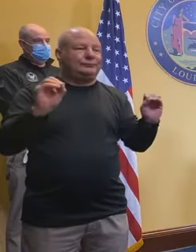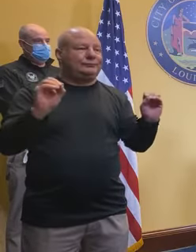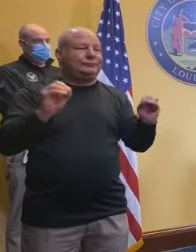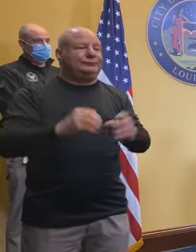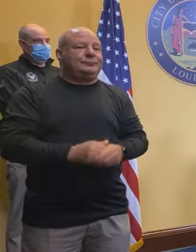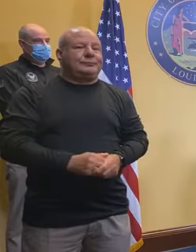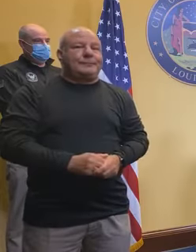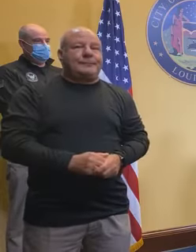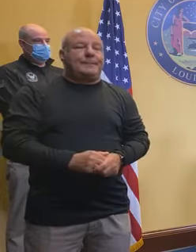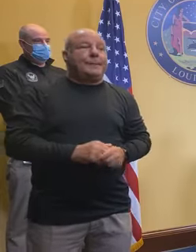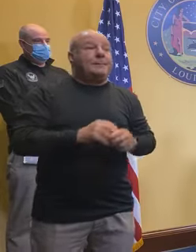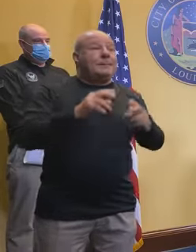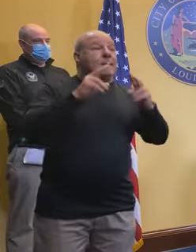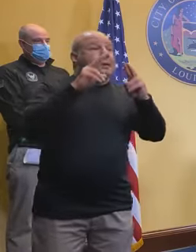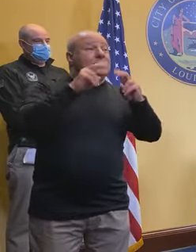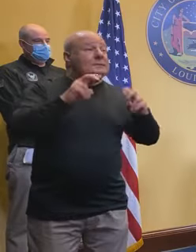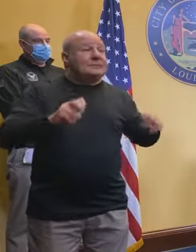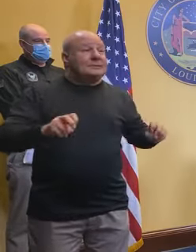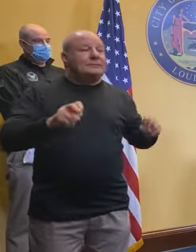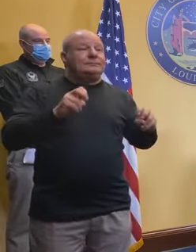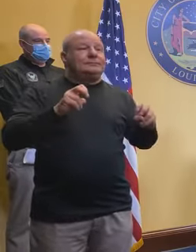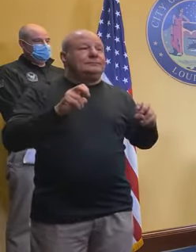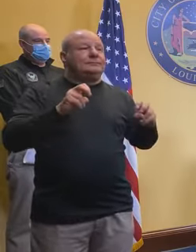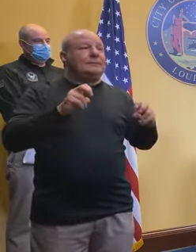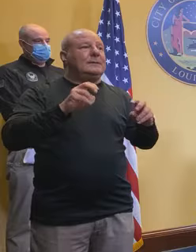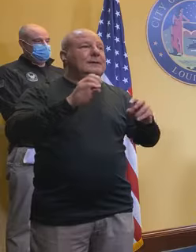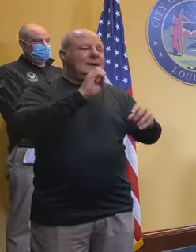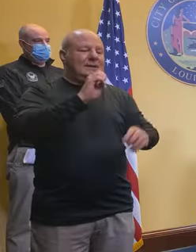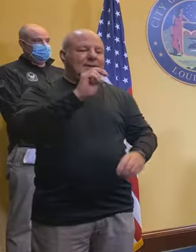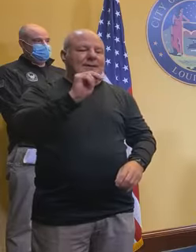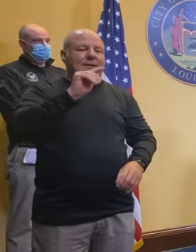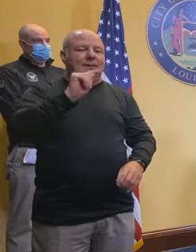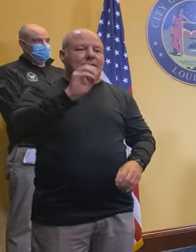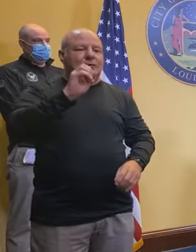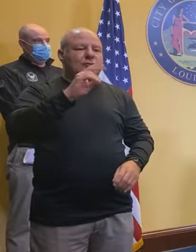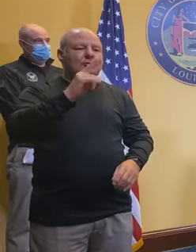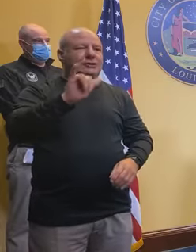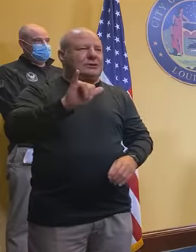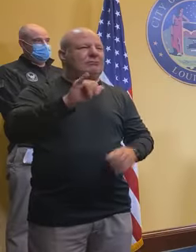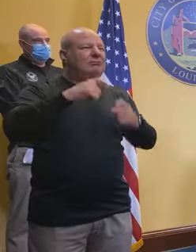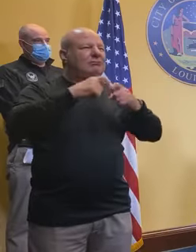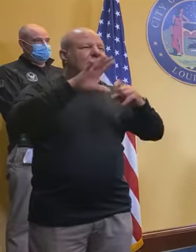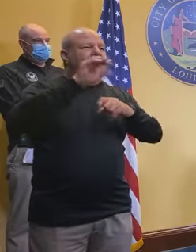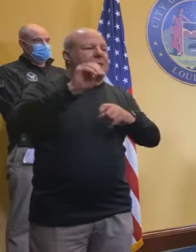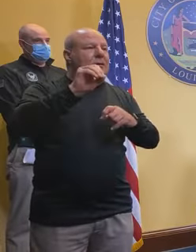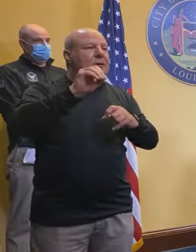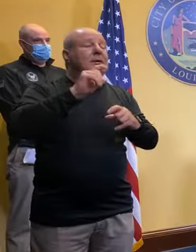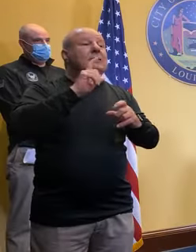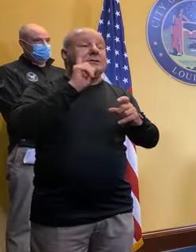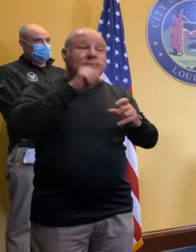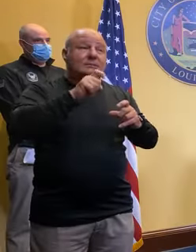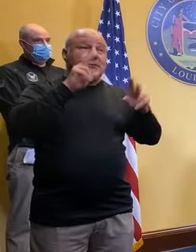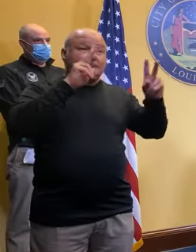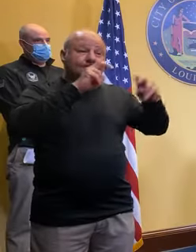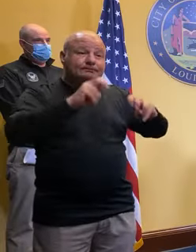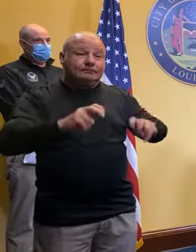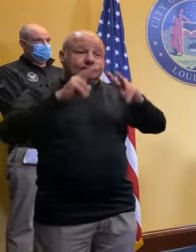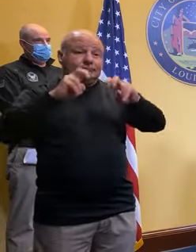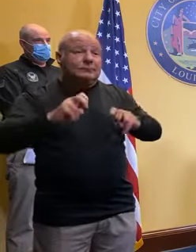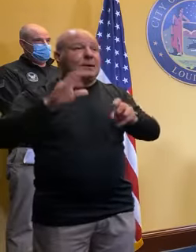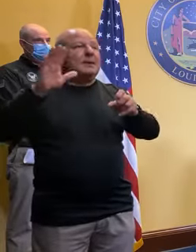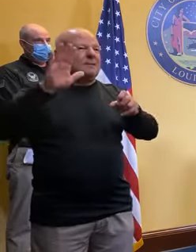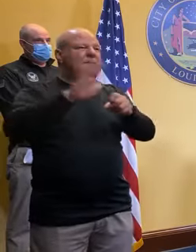The full assessment of Entergy is expected to be completed today at 100%. So